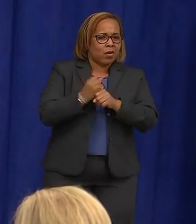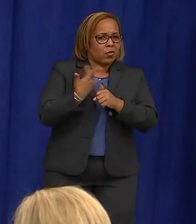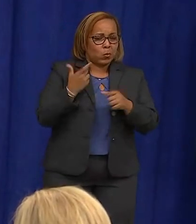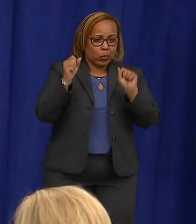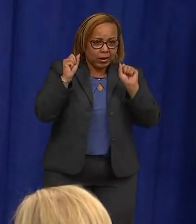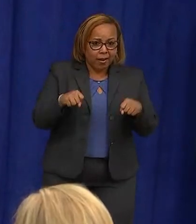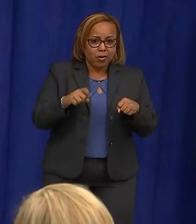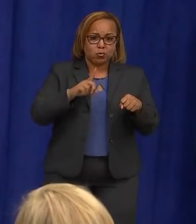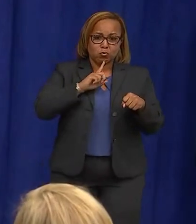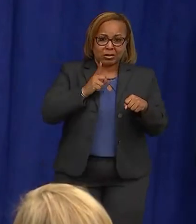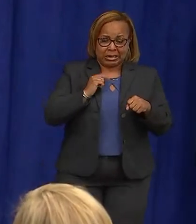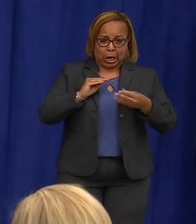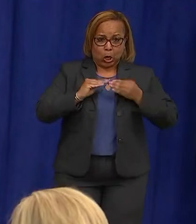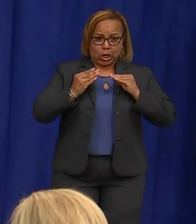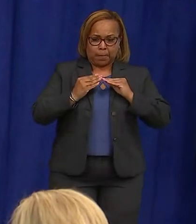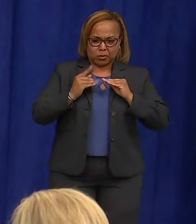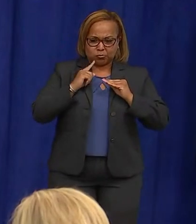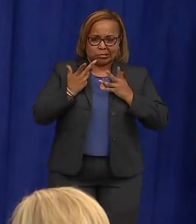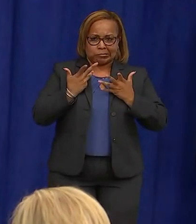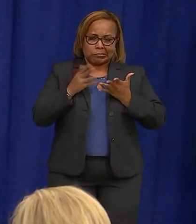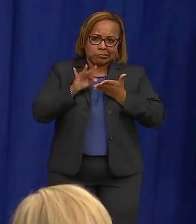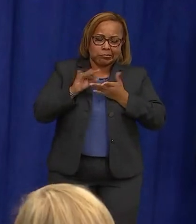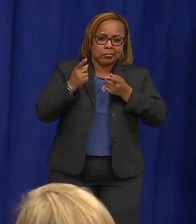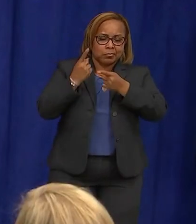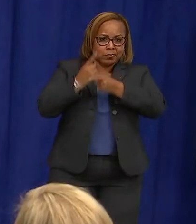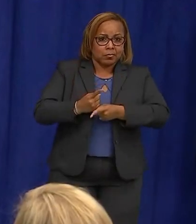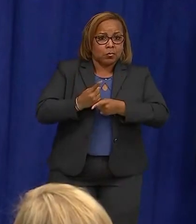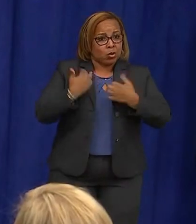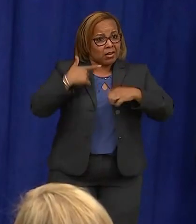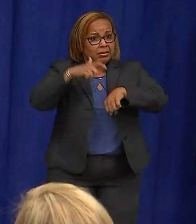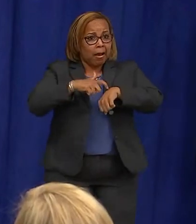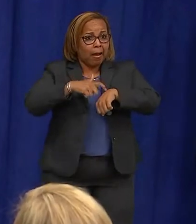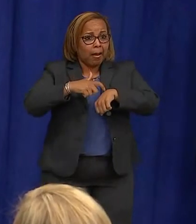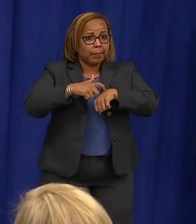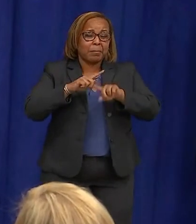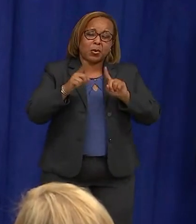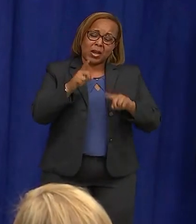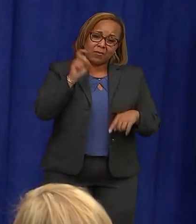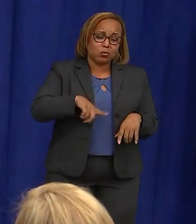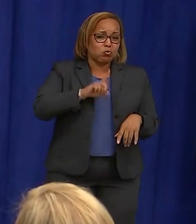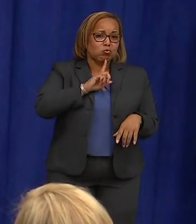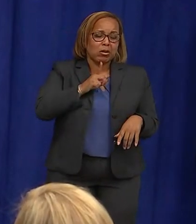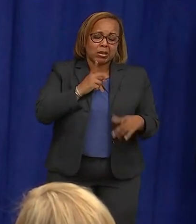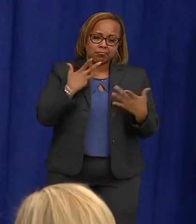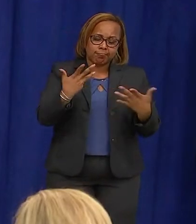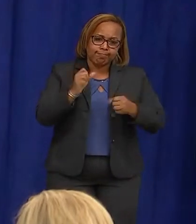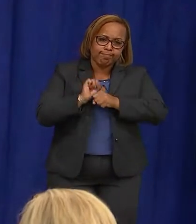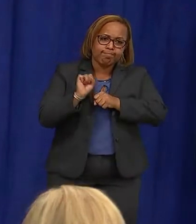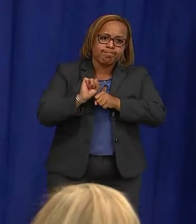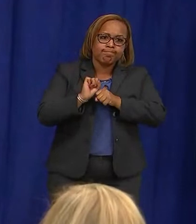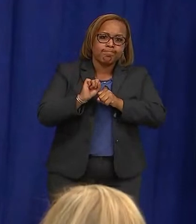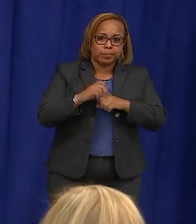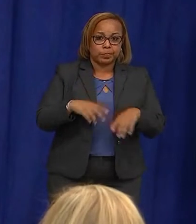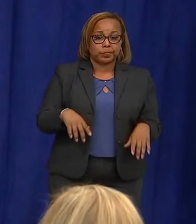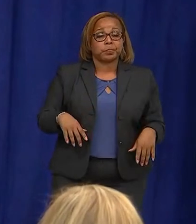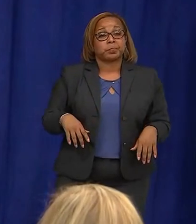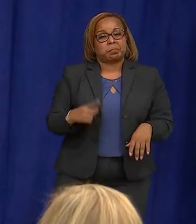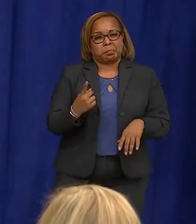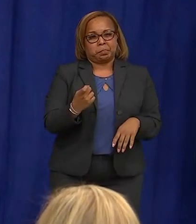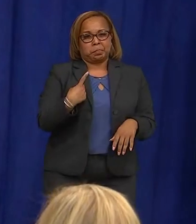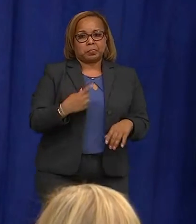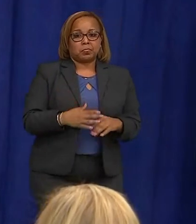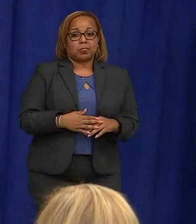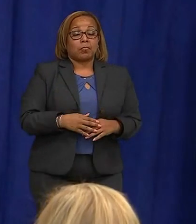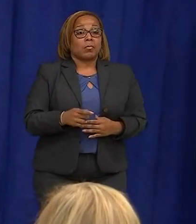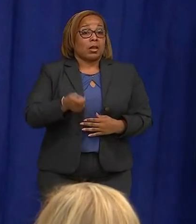that we can to get our numbers up. And we still have time to turn it around, but we've got to really dig down deep. Judge Tooman today